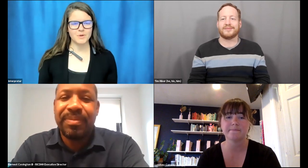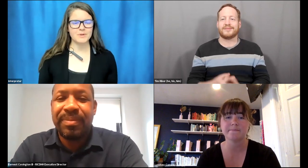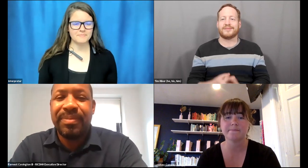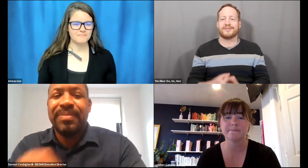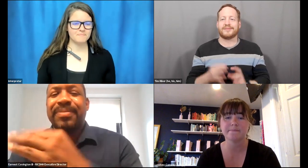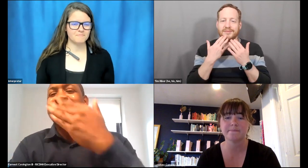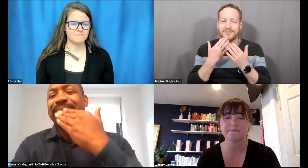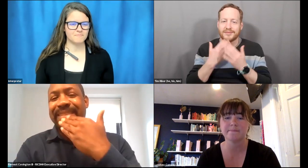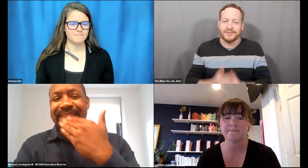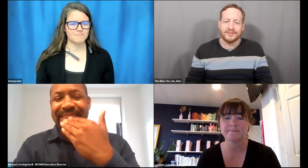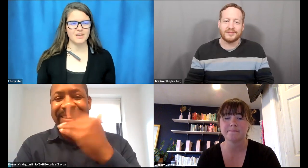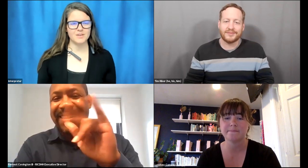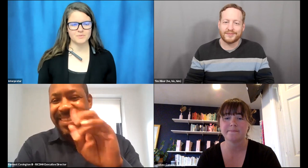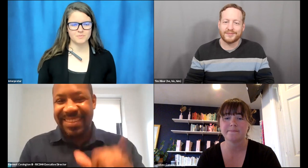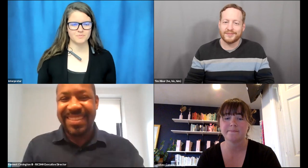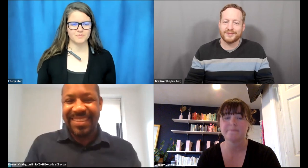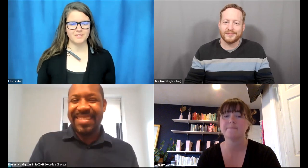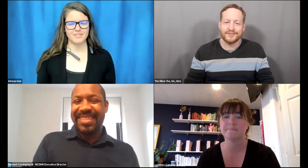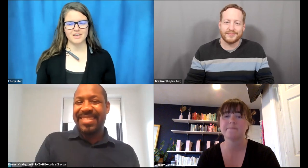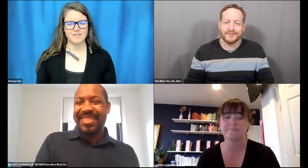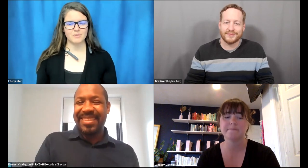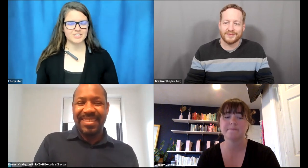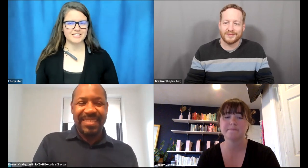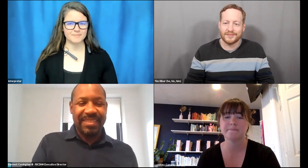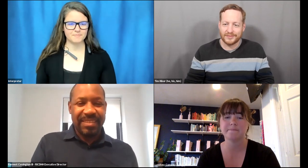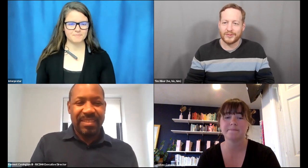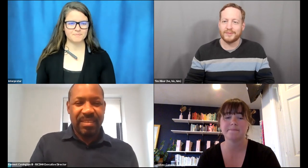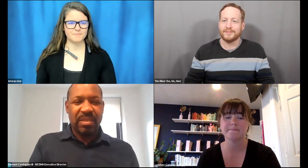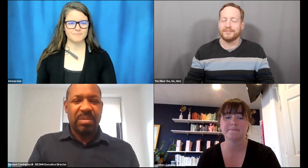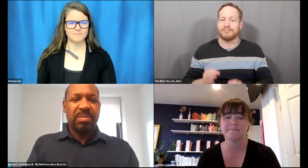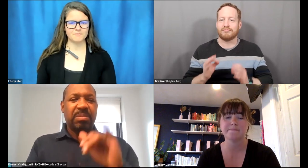Okay. Thank you. Thank you very much, Lindsay.